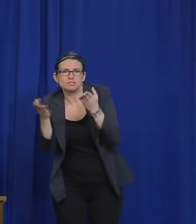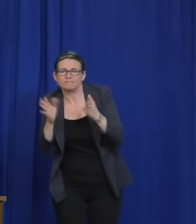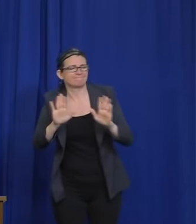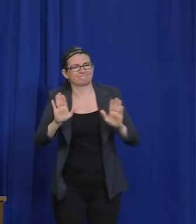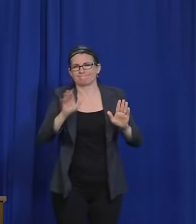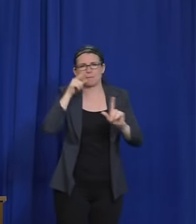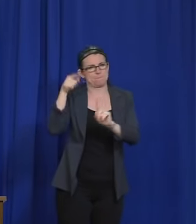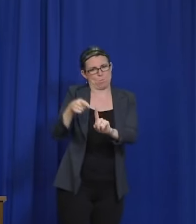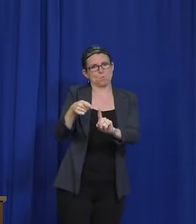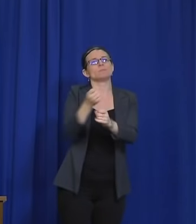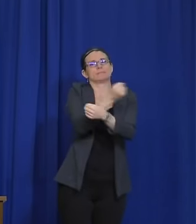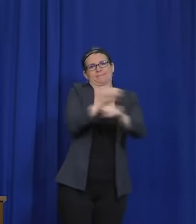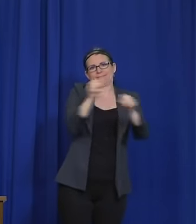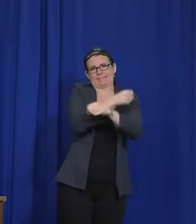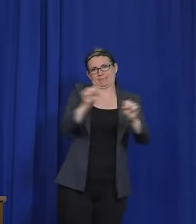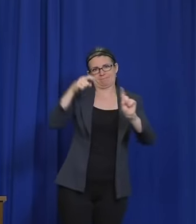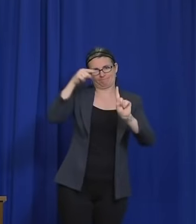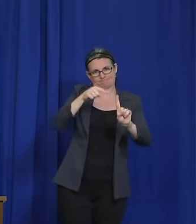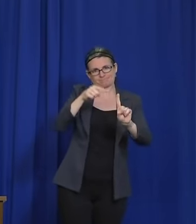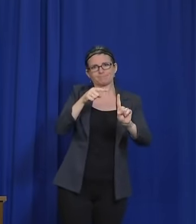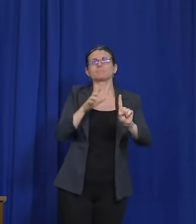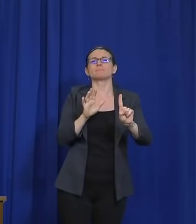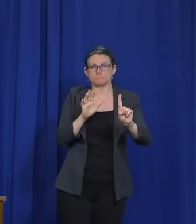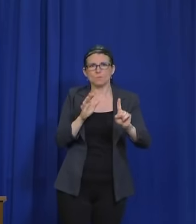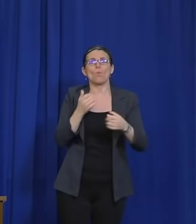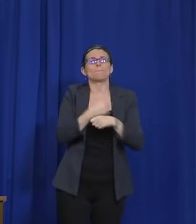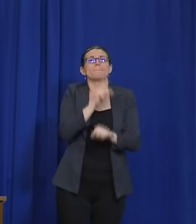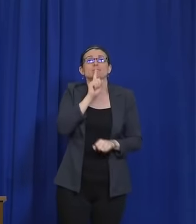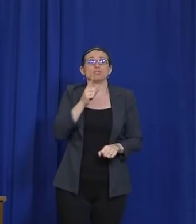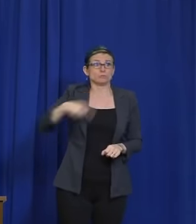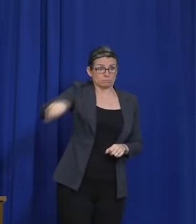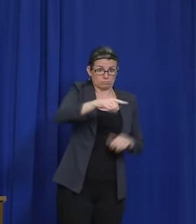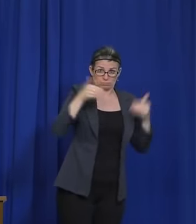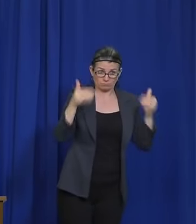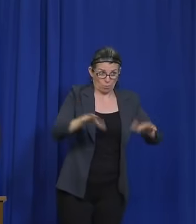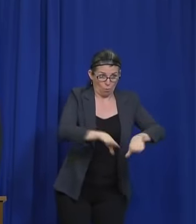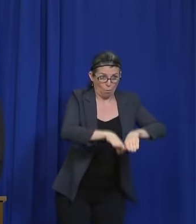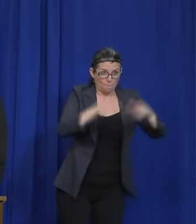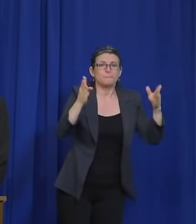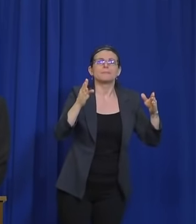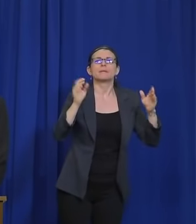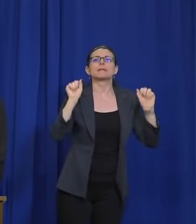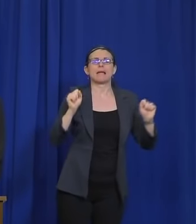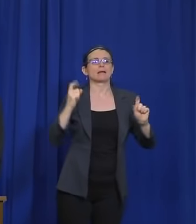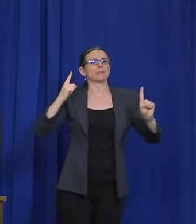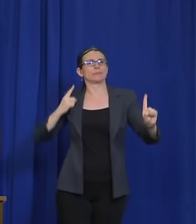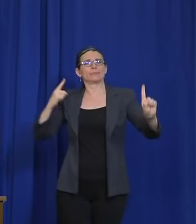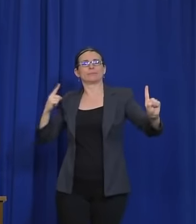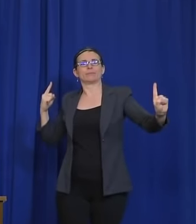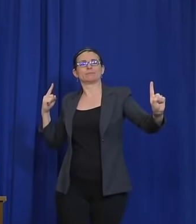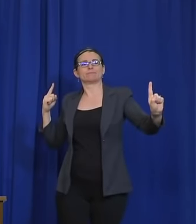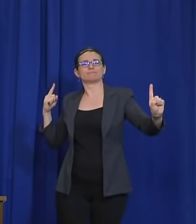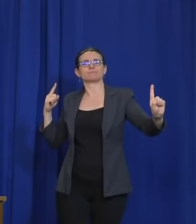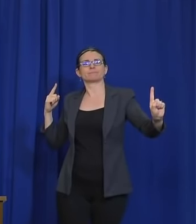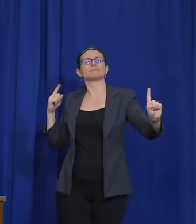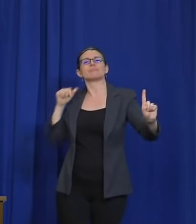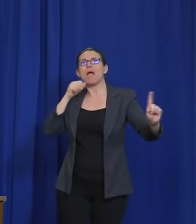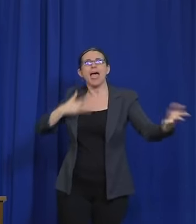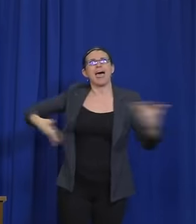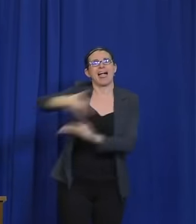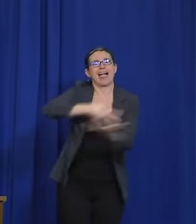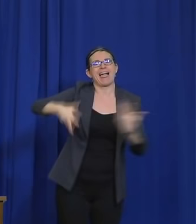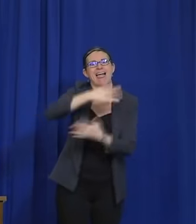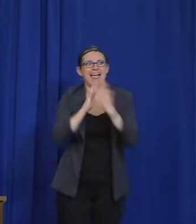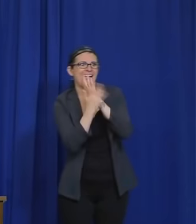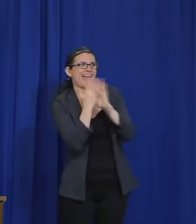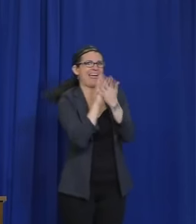interaction among customers and staff, those businesses will be among the first to reopen. Those that